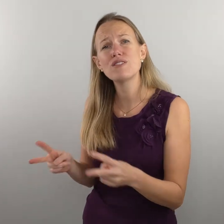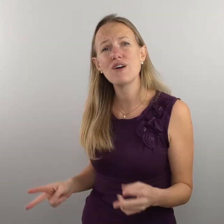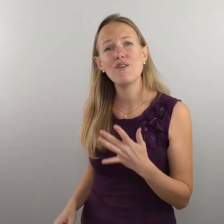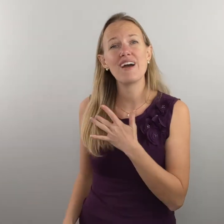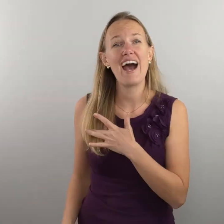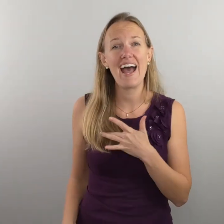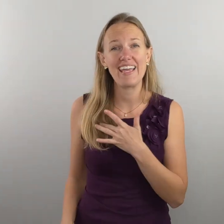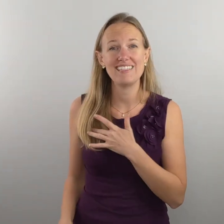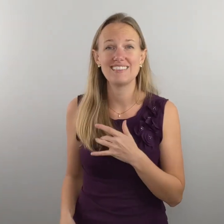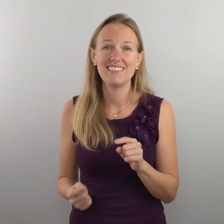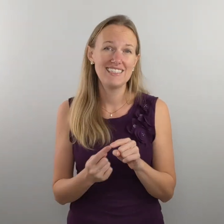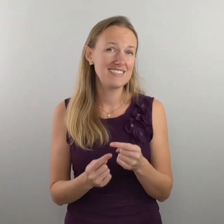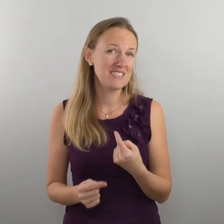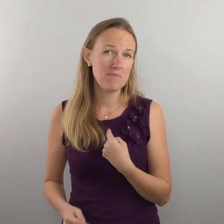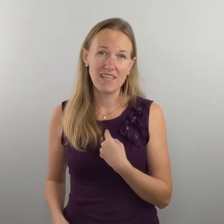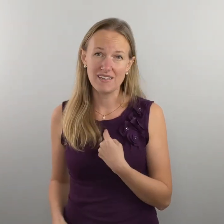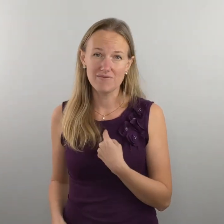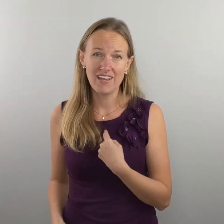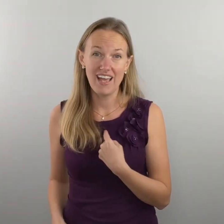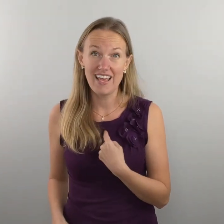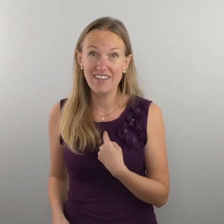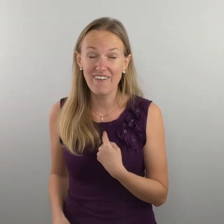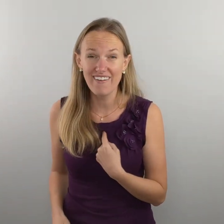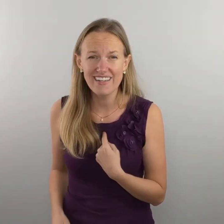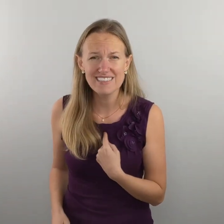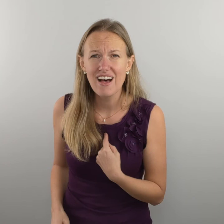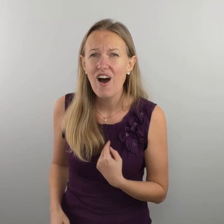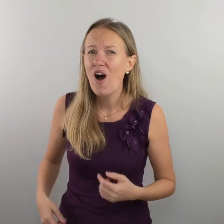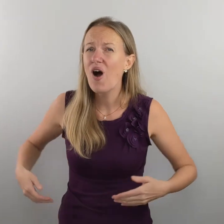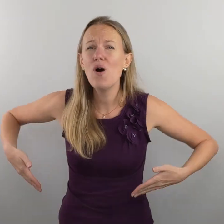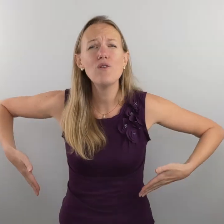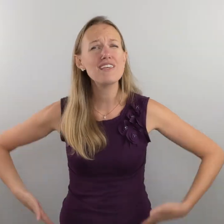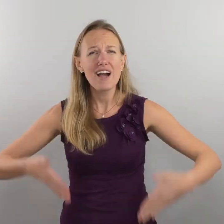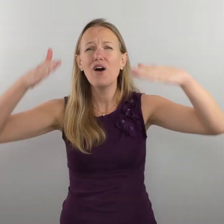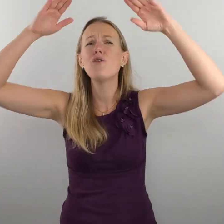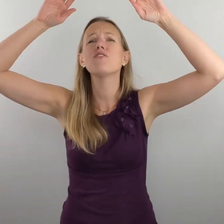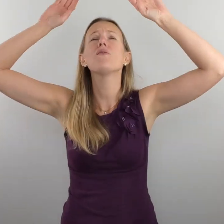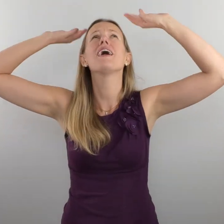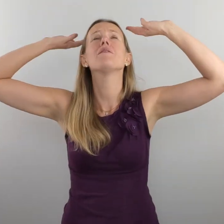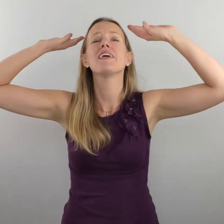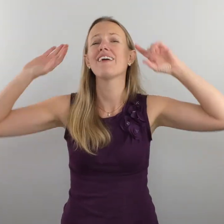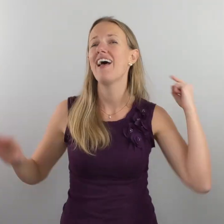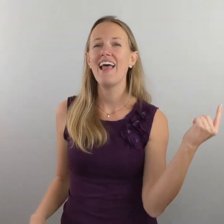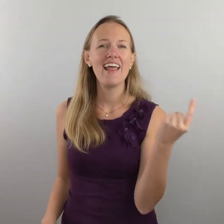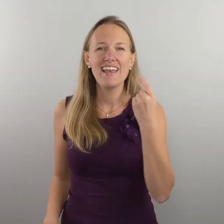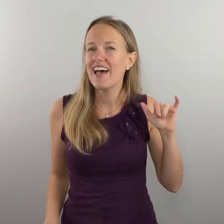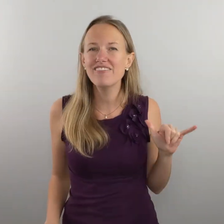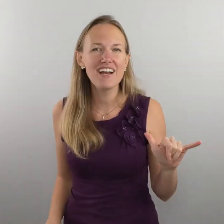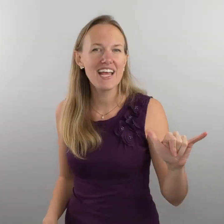so kind to me. And then the chorus, oh, the overwhelming,